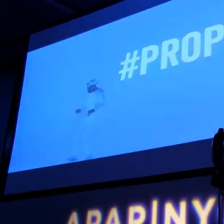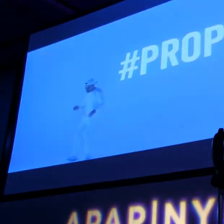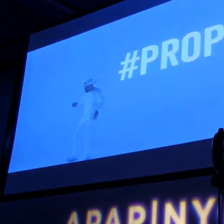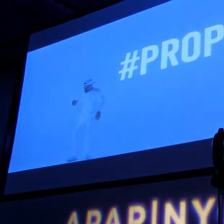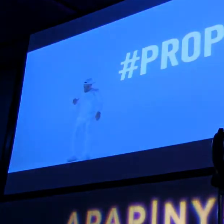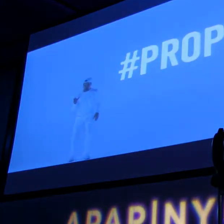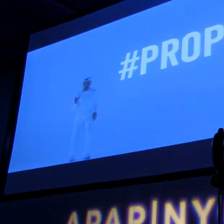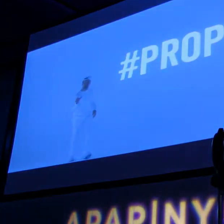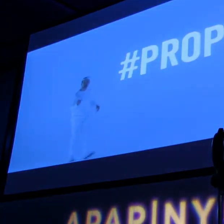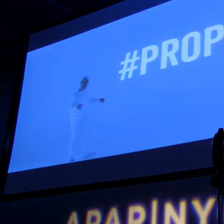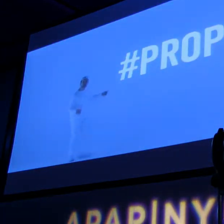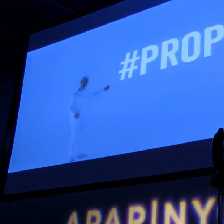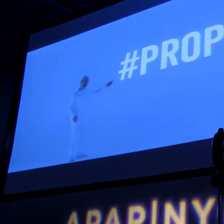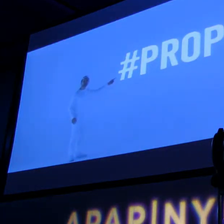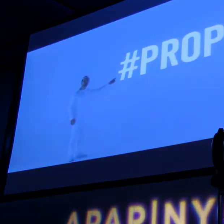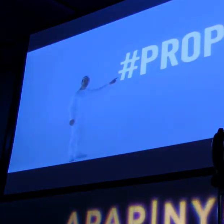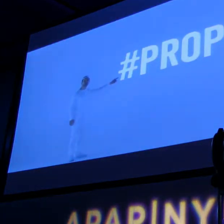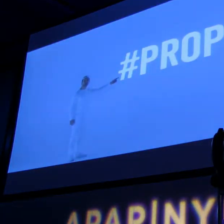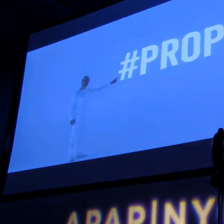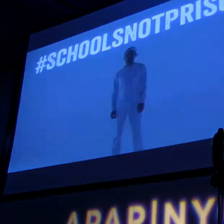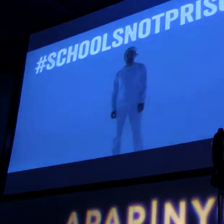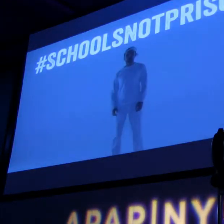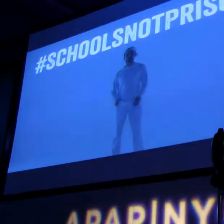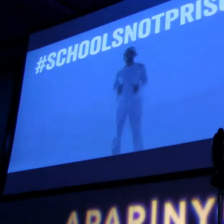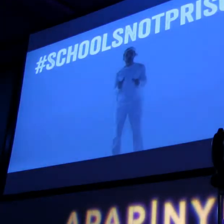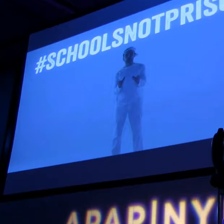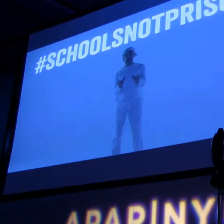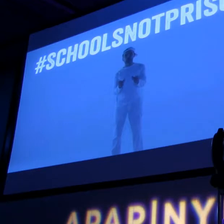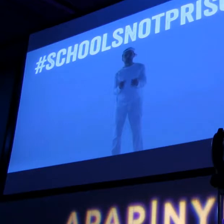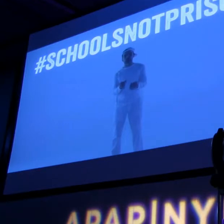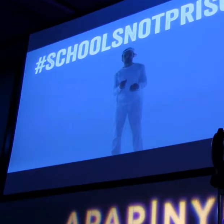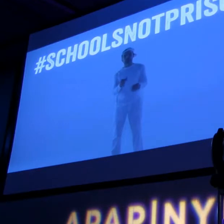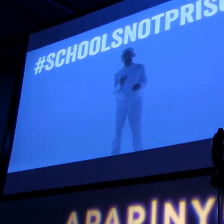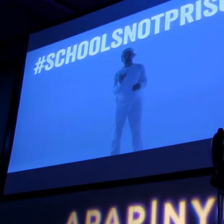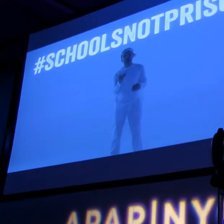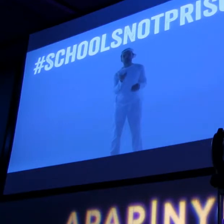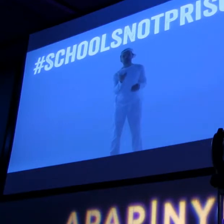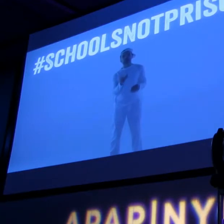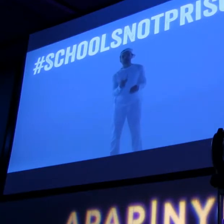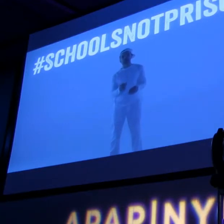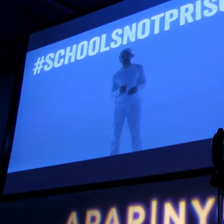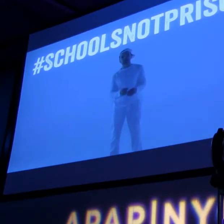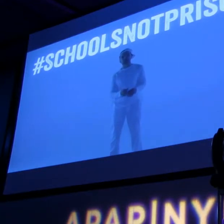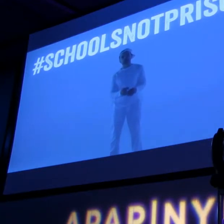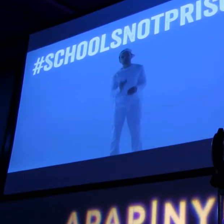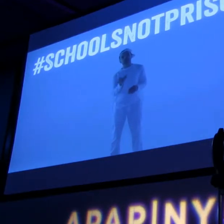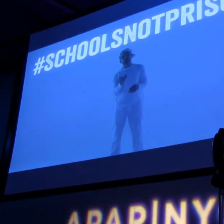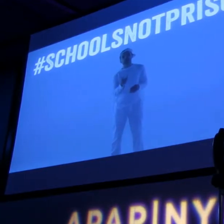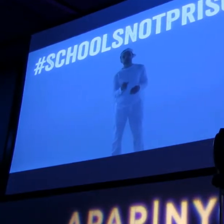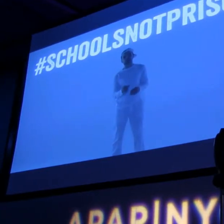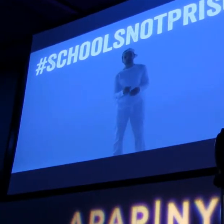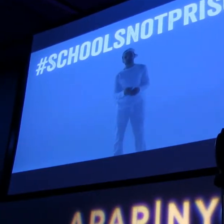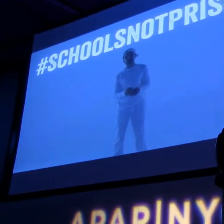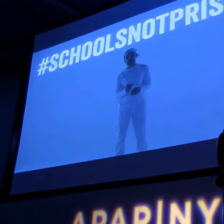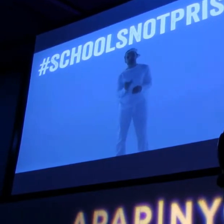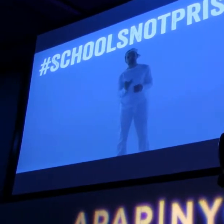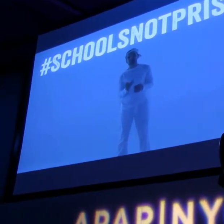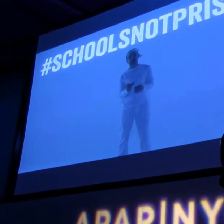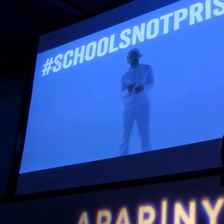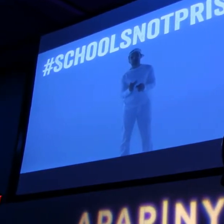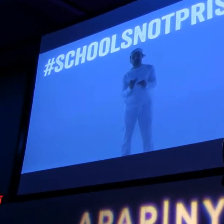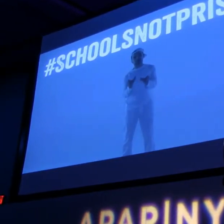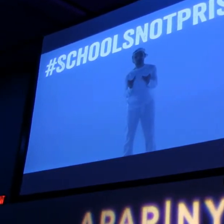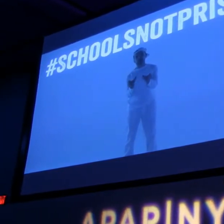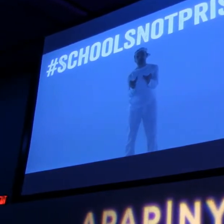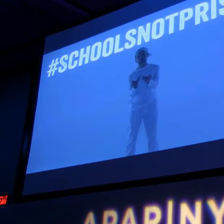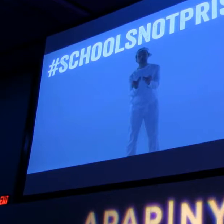number, proposition number 47. Because more schools means way less prisons, more education, better